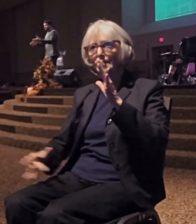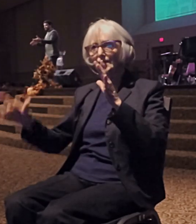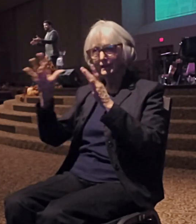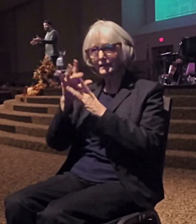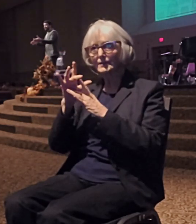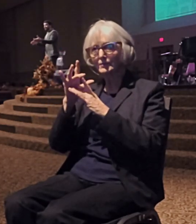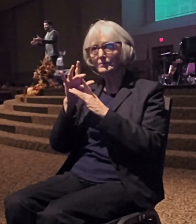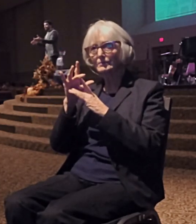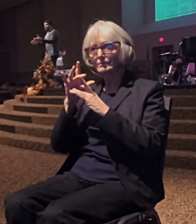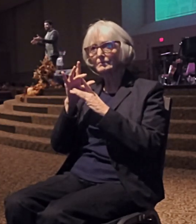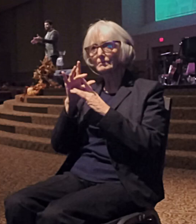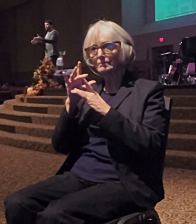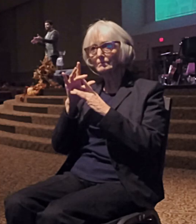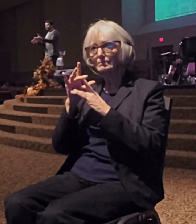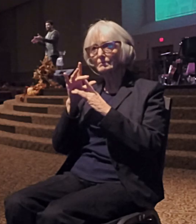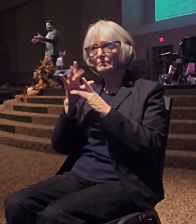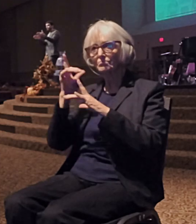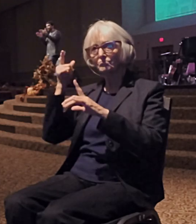Jesus.